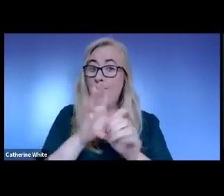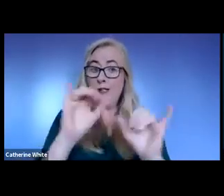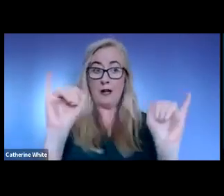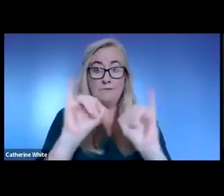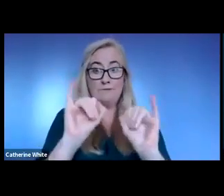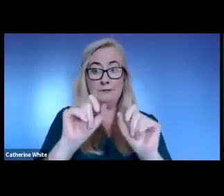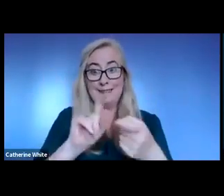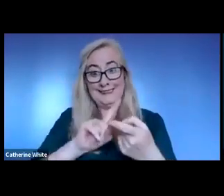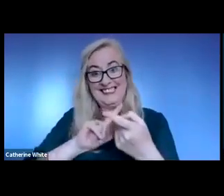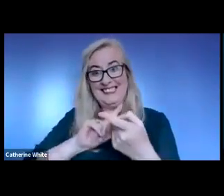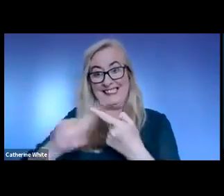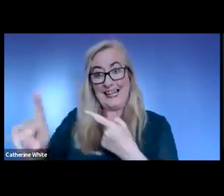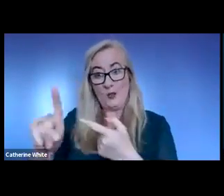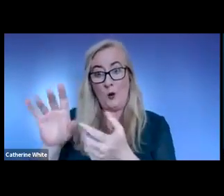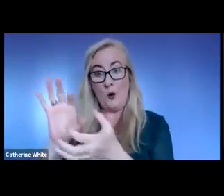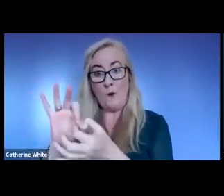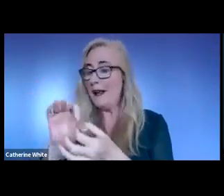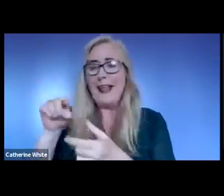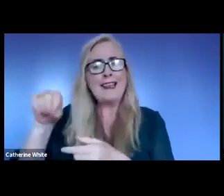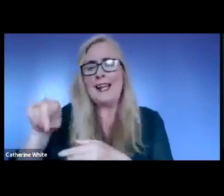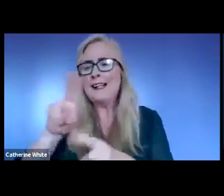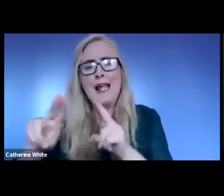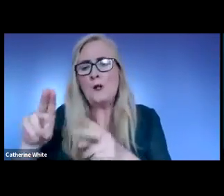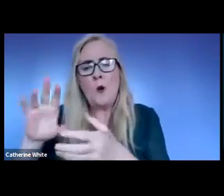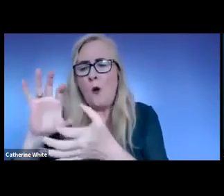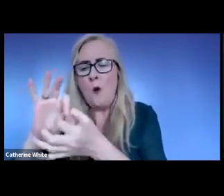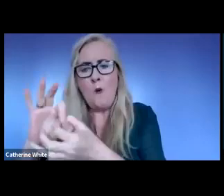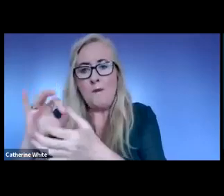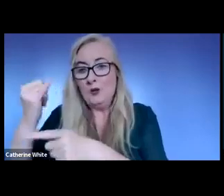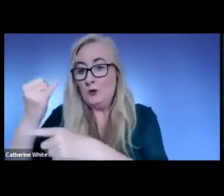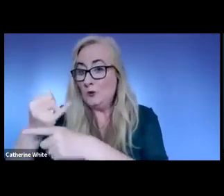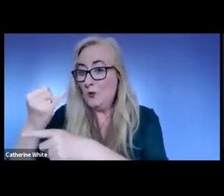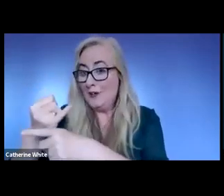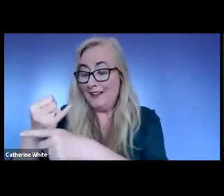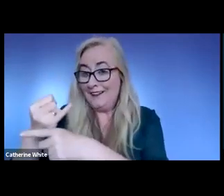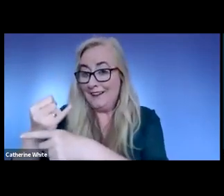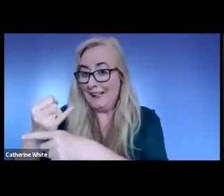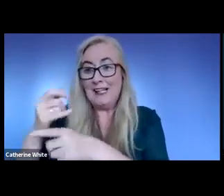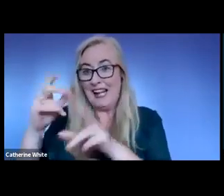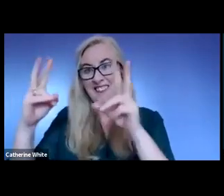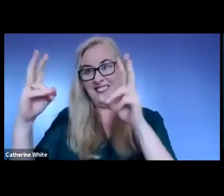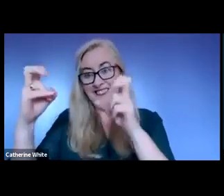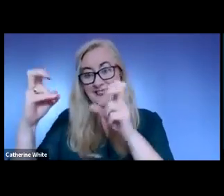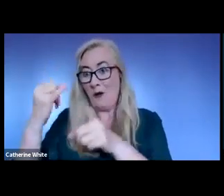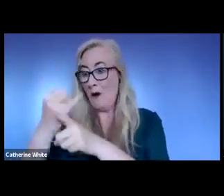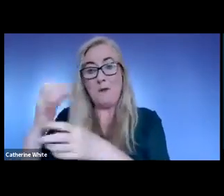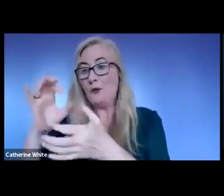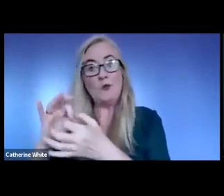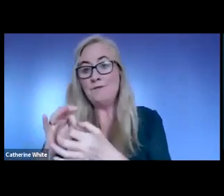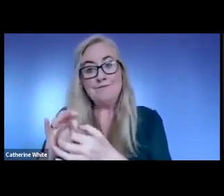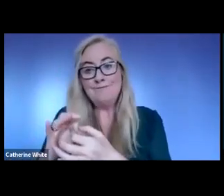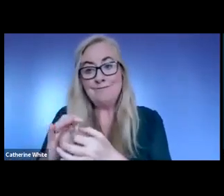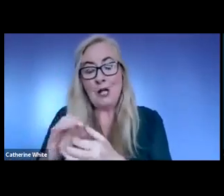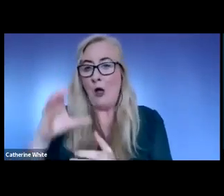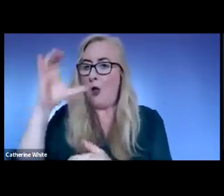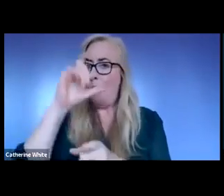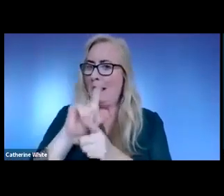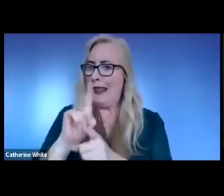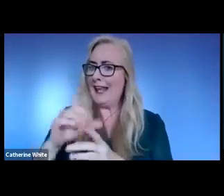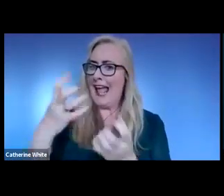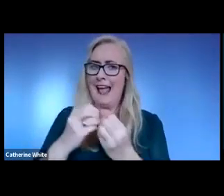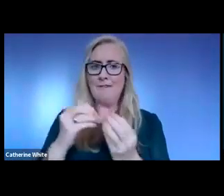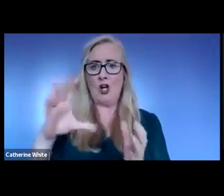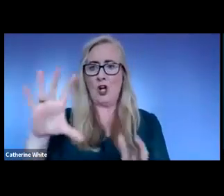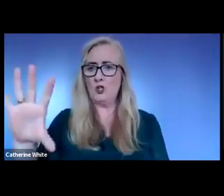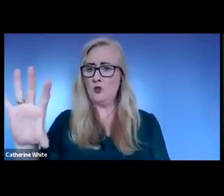home, because this is not homeschooling, because wrapping it or talking about it as homeschooling to some degree makes it seem like a choice, which